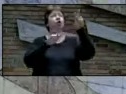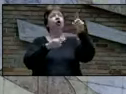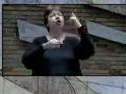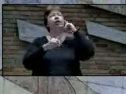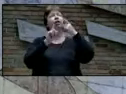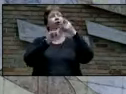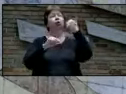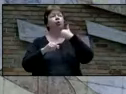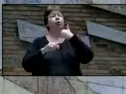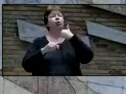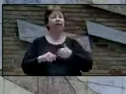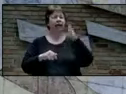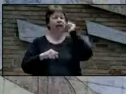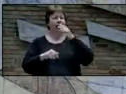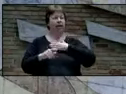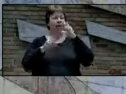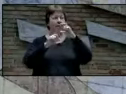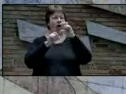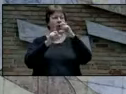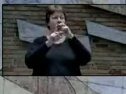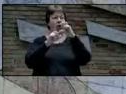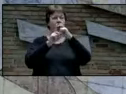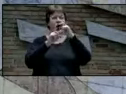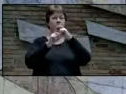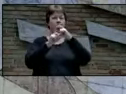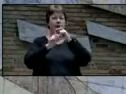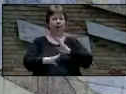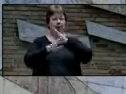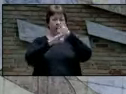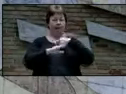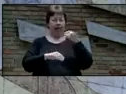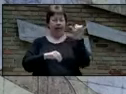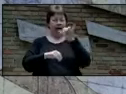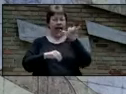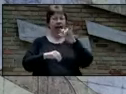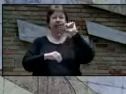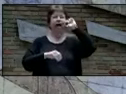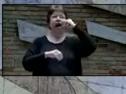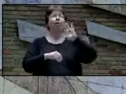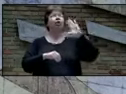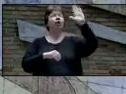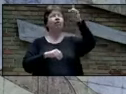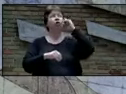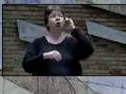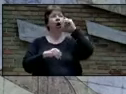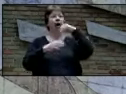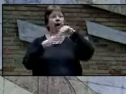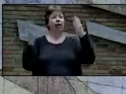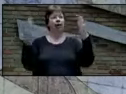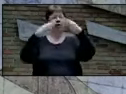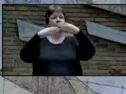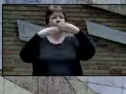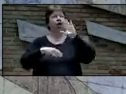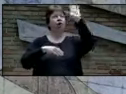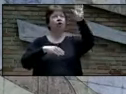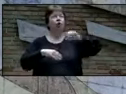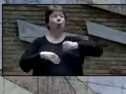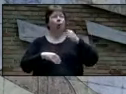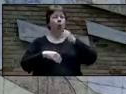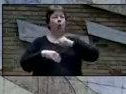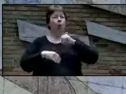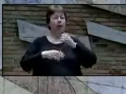me, hear my words, guard me as the apple of your eye, in the shadow of your